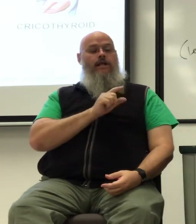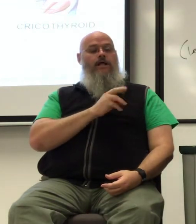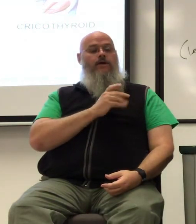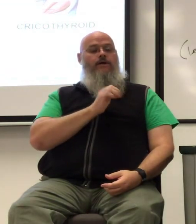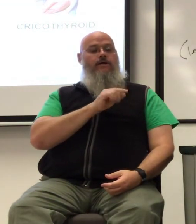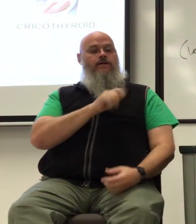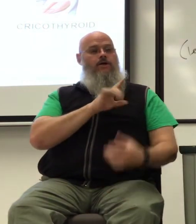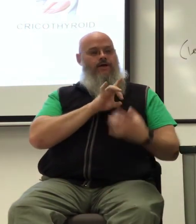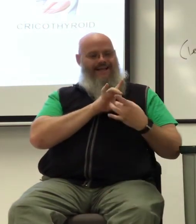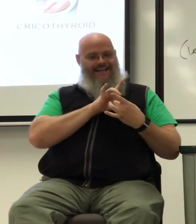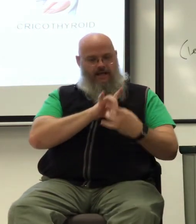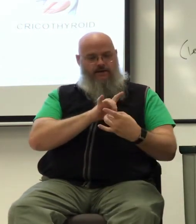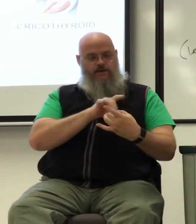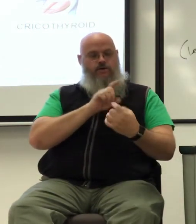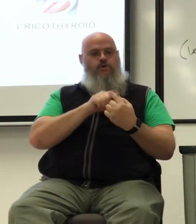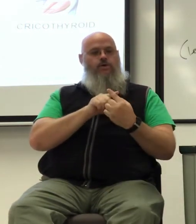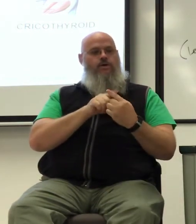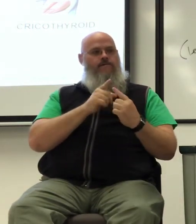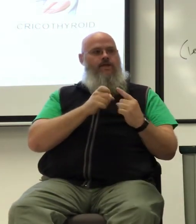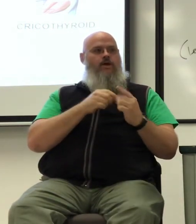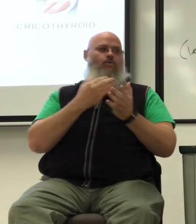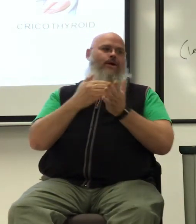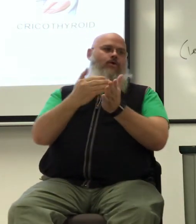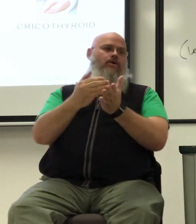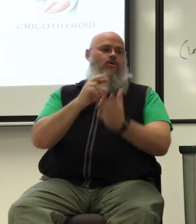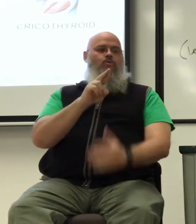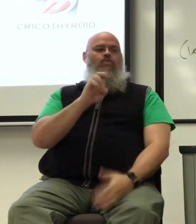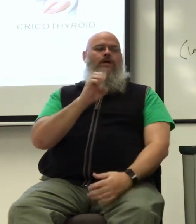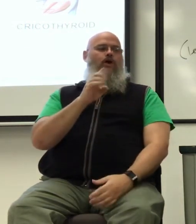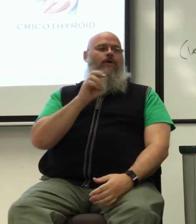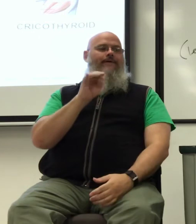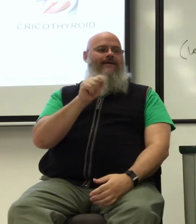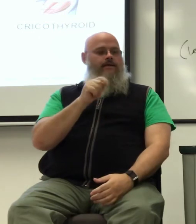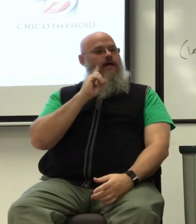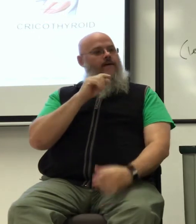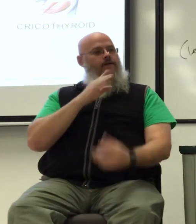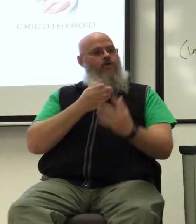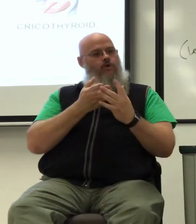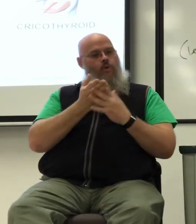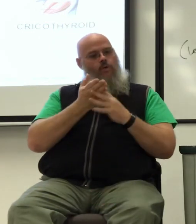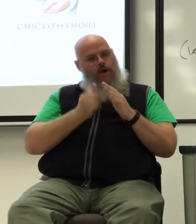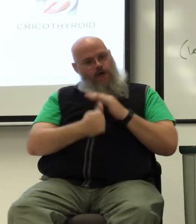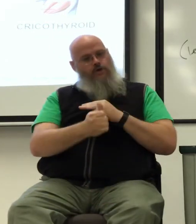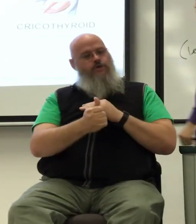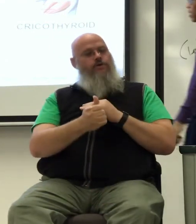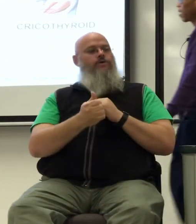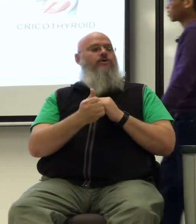out the recurrent laryngeal. It's recurrent because it has to pass under